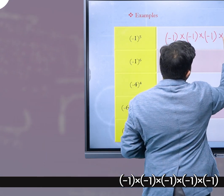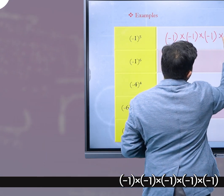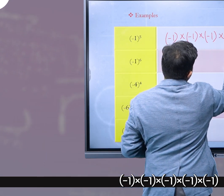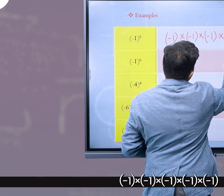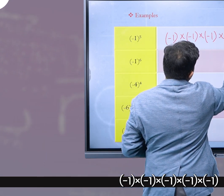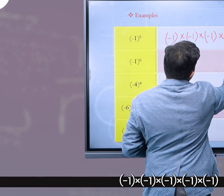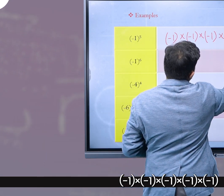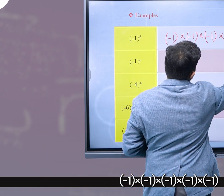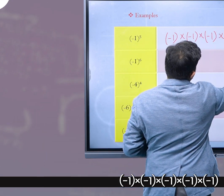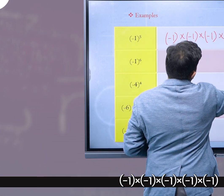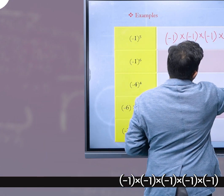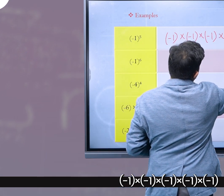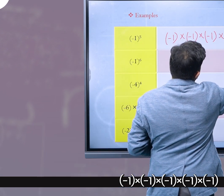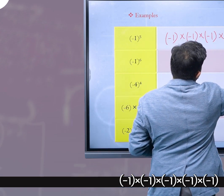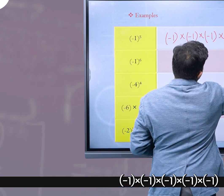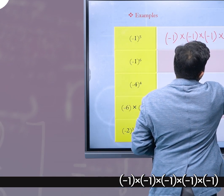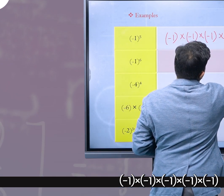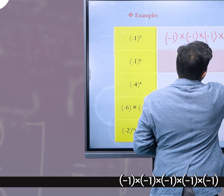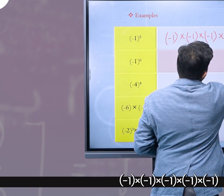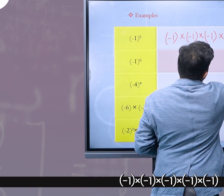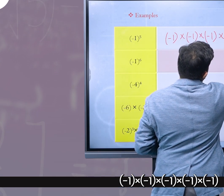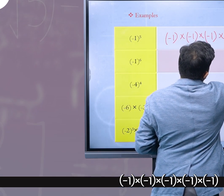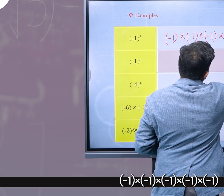into minus 1 into minus 1.